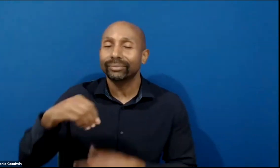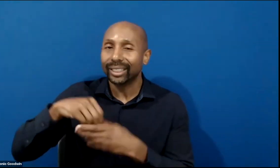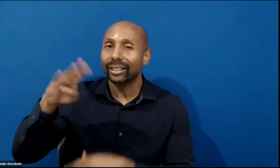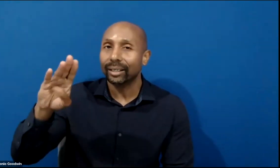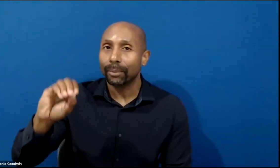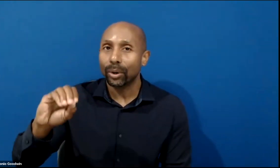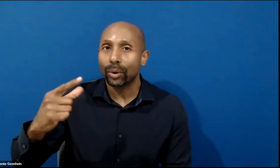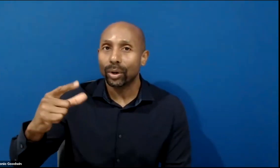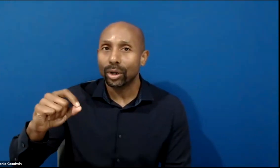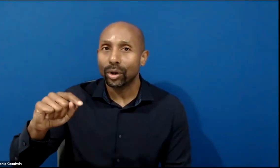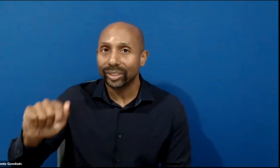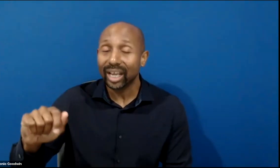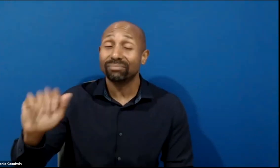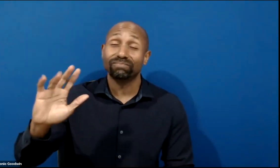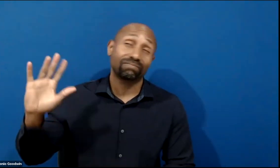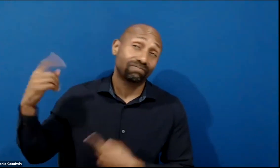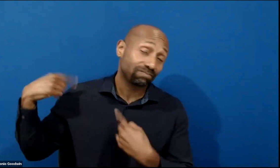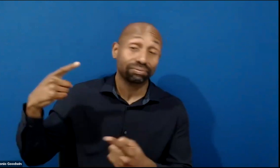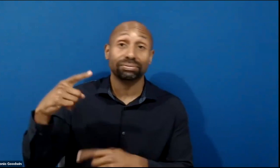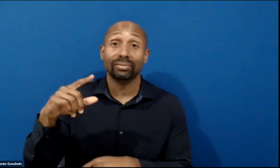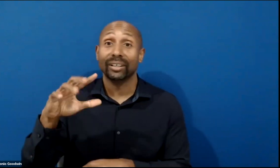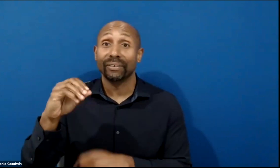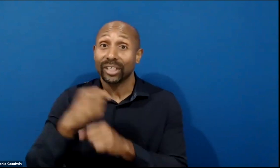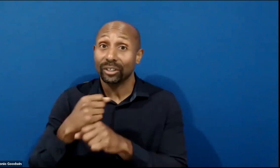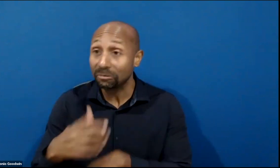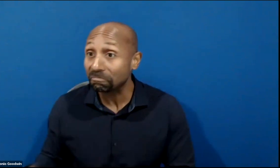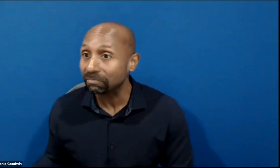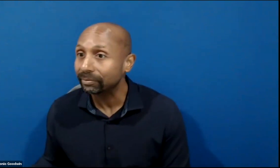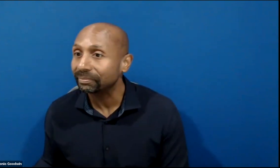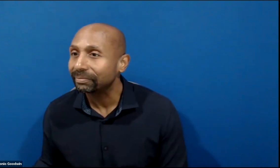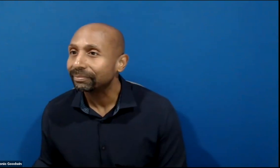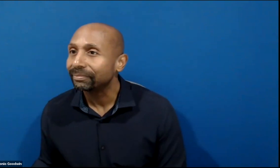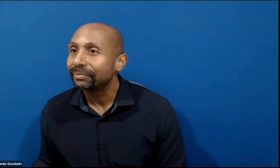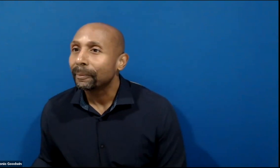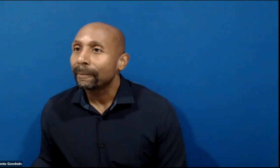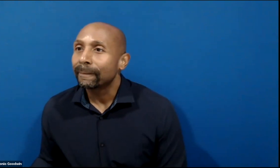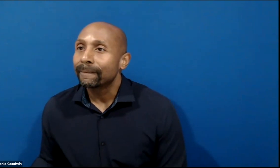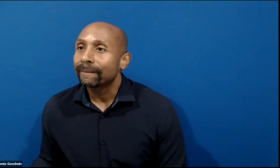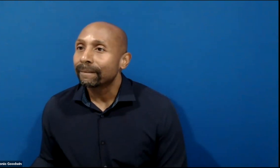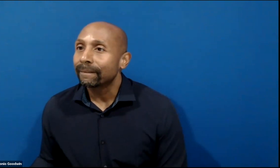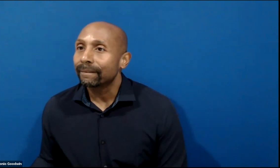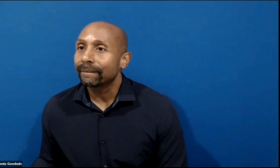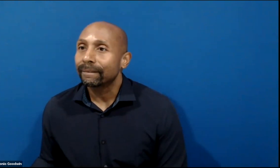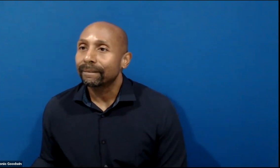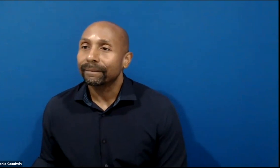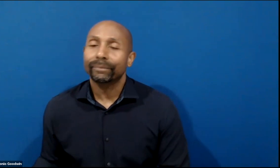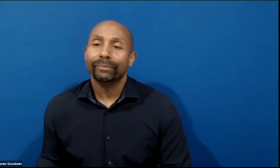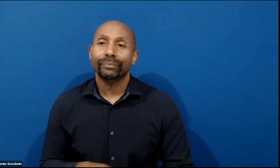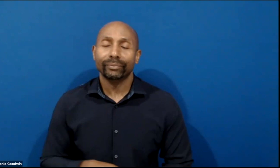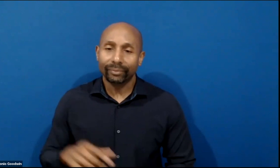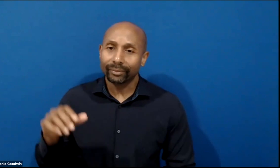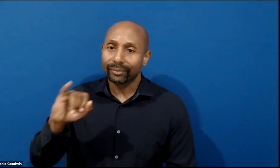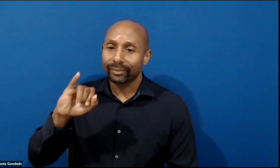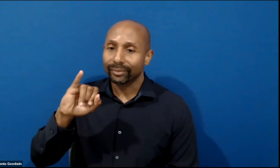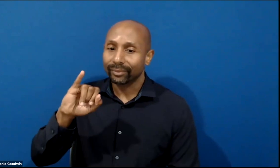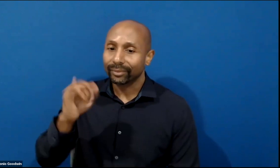Yeah, Jaime's being real, he's being real modest here with the talking about Ciclovía, but we'll